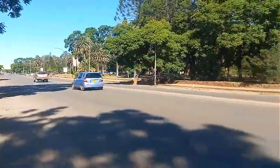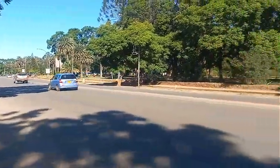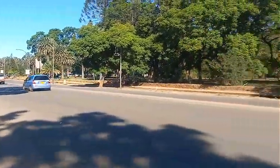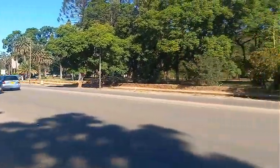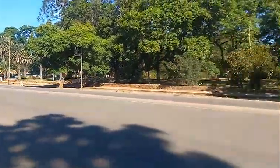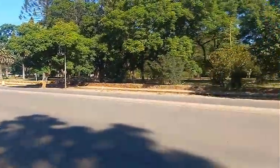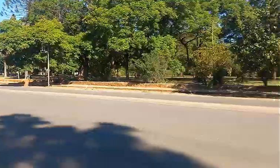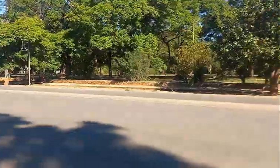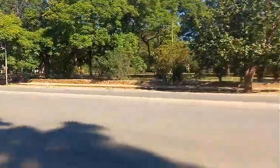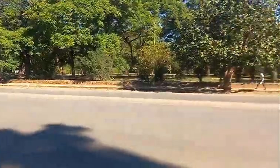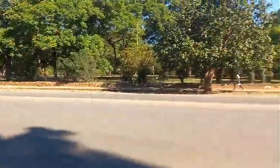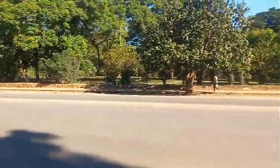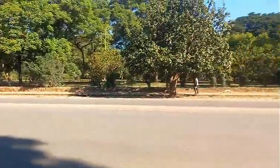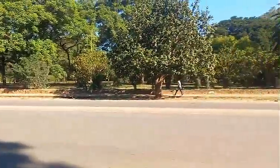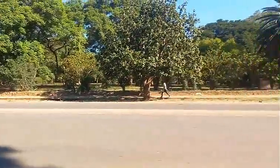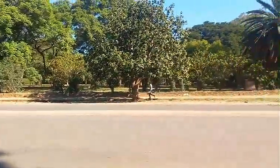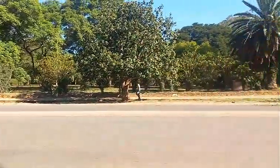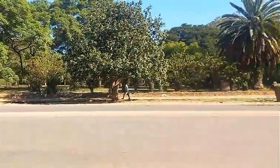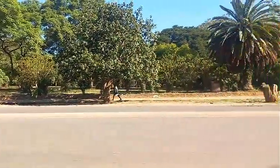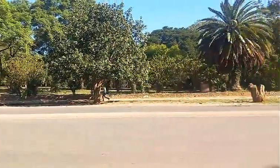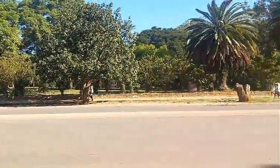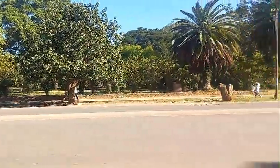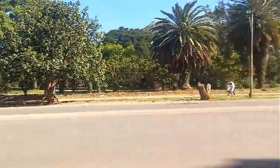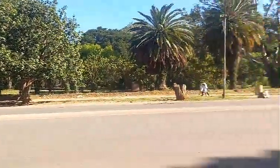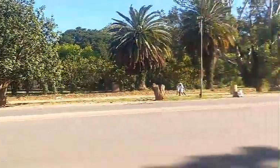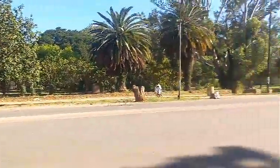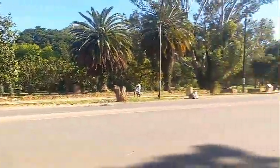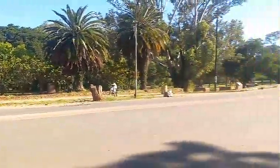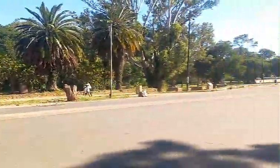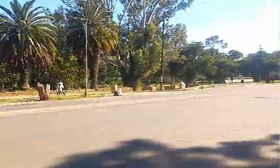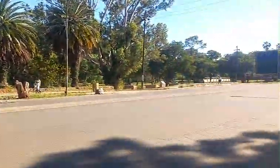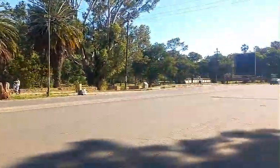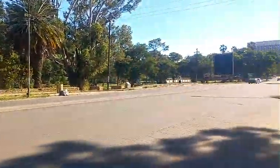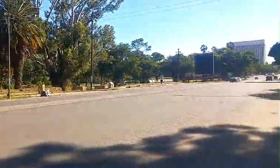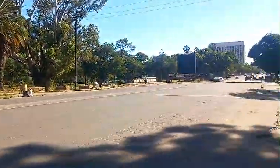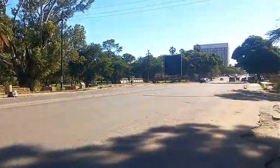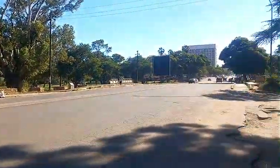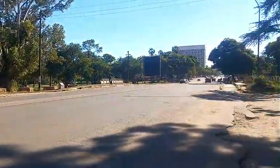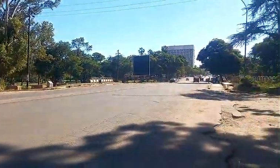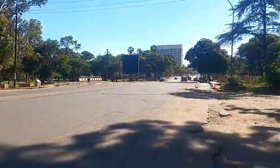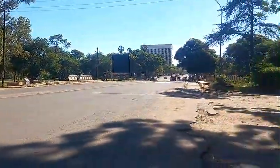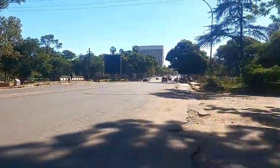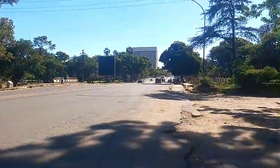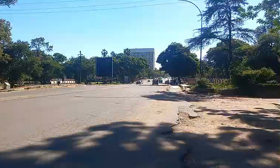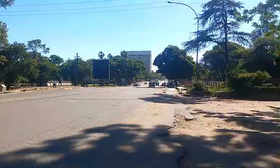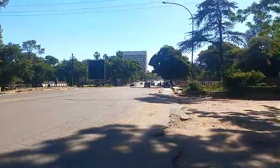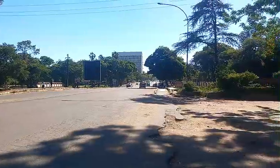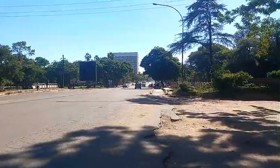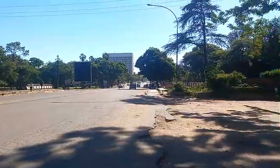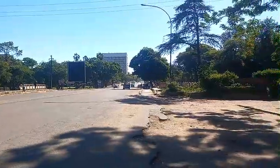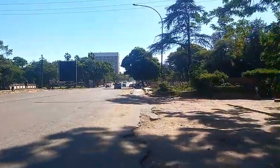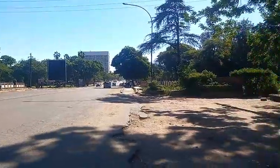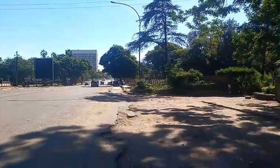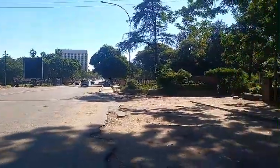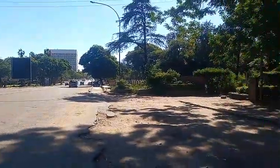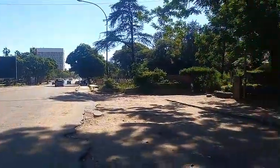tomorrow. So for those who have never been to Bulawayo Theatre, this is how you get there. This is along Wanda